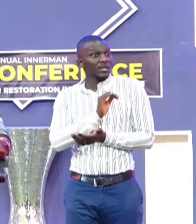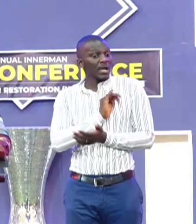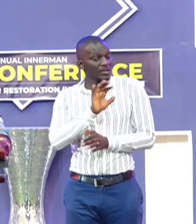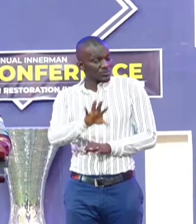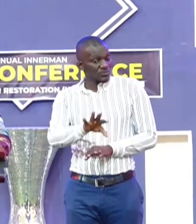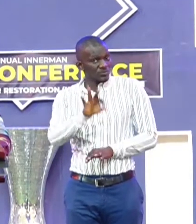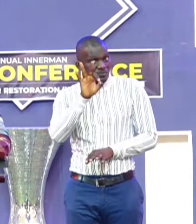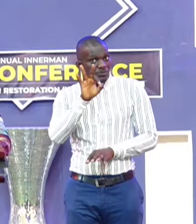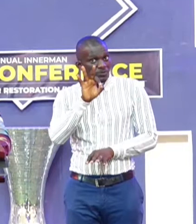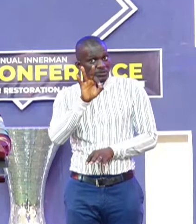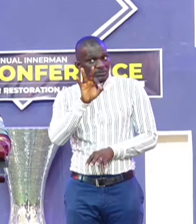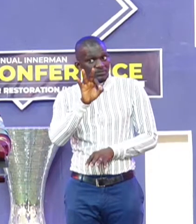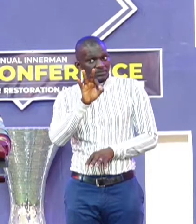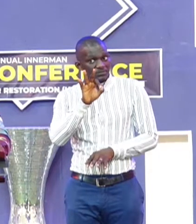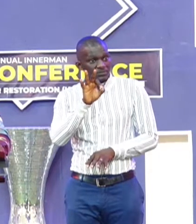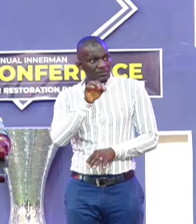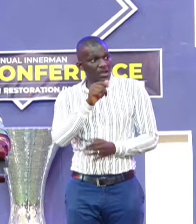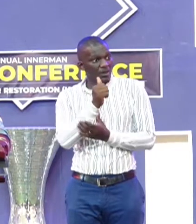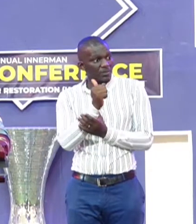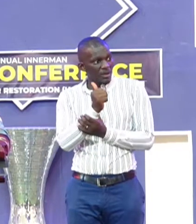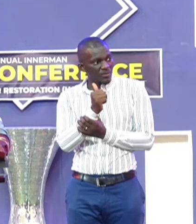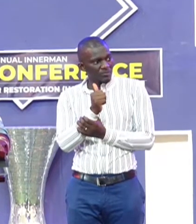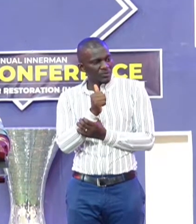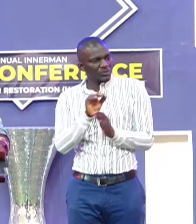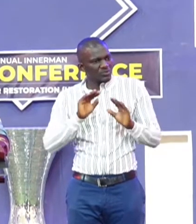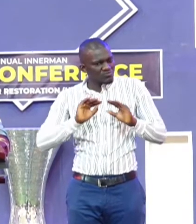For I have chosen him